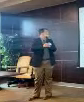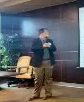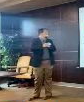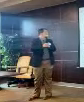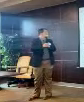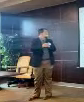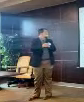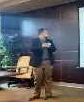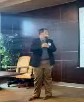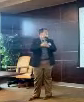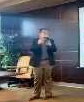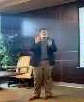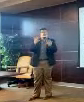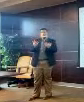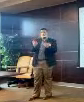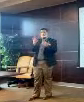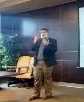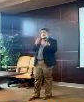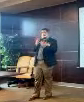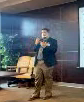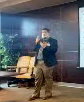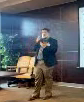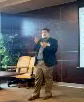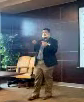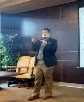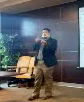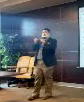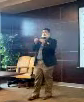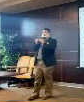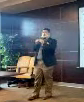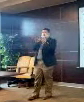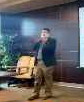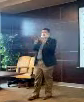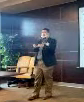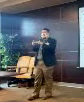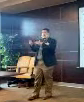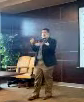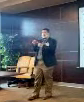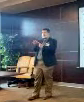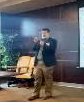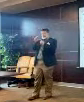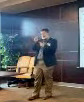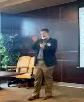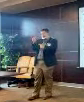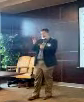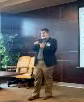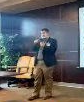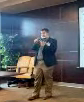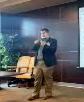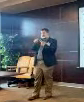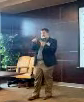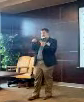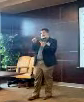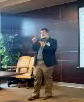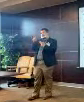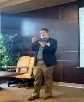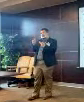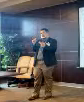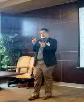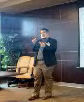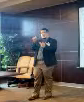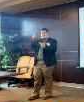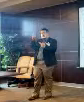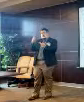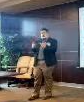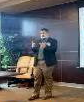a moment. So again, unfortunately, we are seeing an increase in deaths, especially August, and then so far in September, right at 1/3